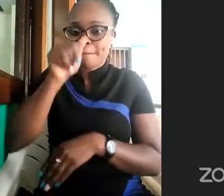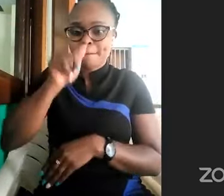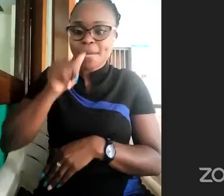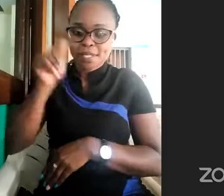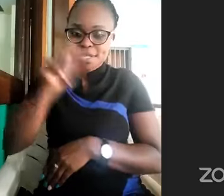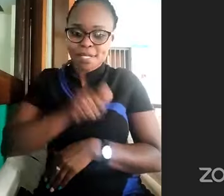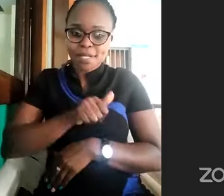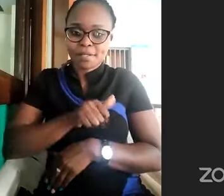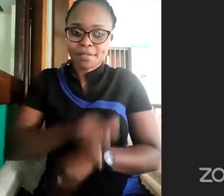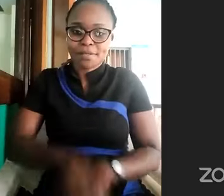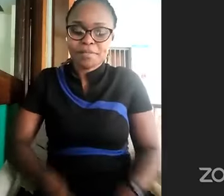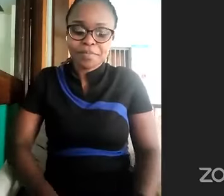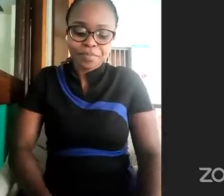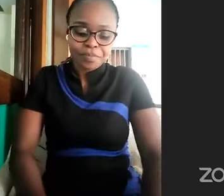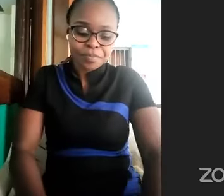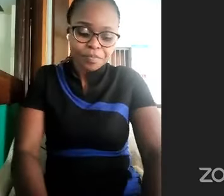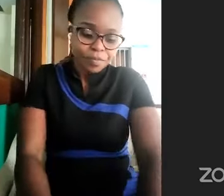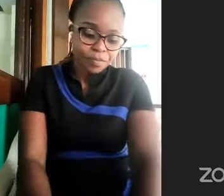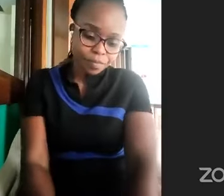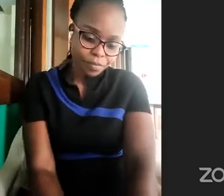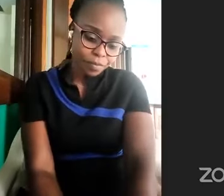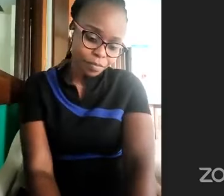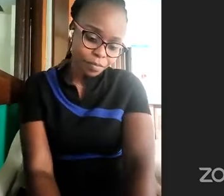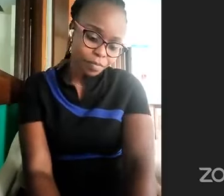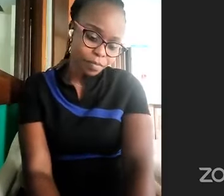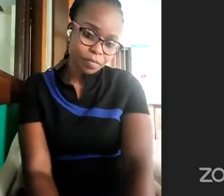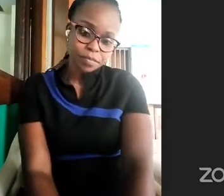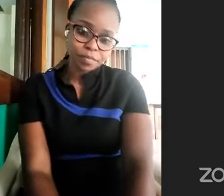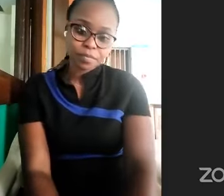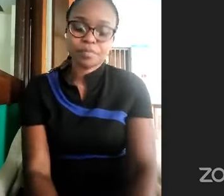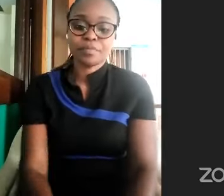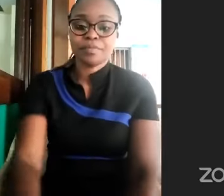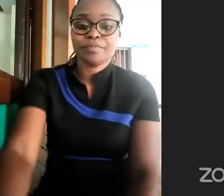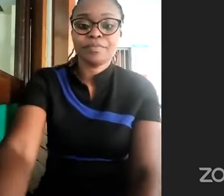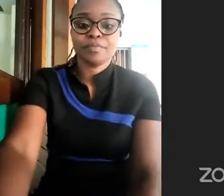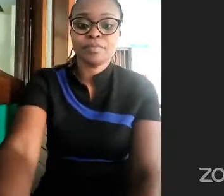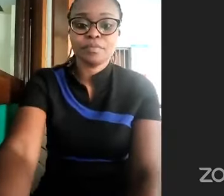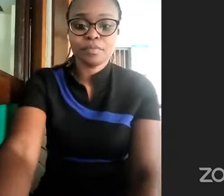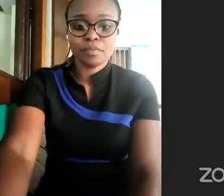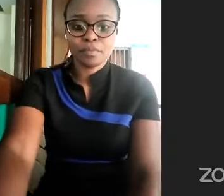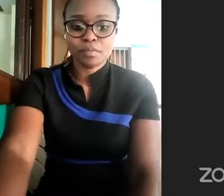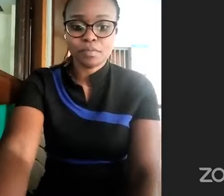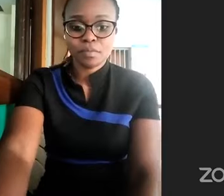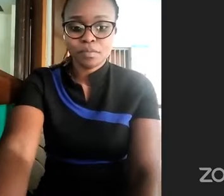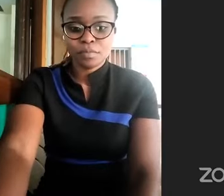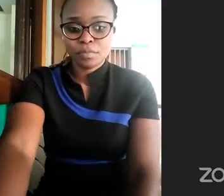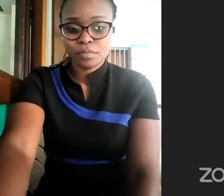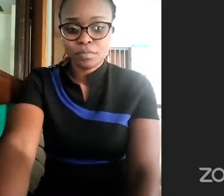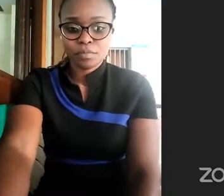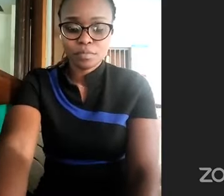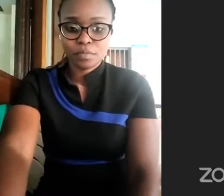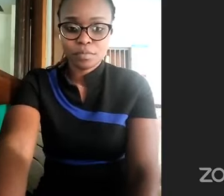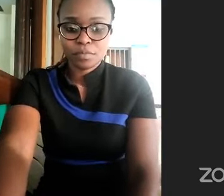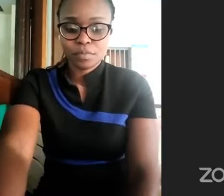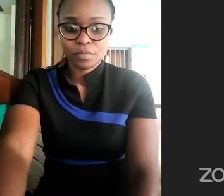from what our amazing Mama Siri are talking about. And if you're following, I'm also seeing some questions on the chat box,